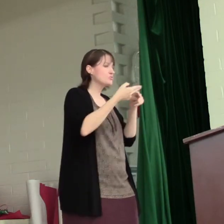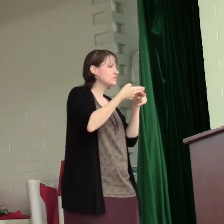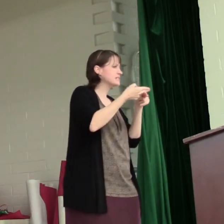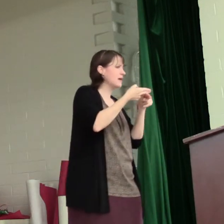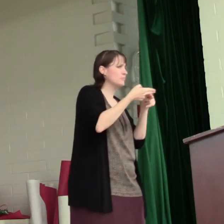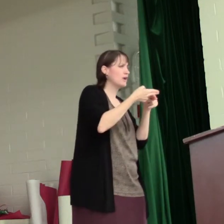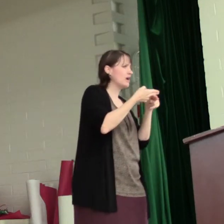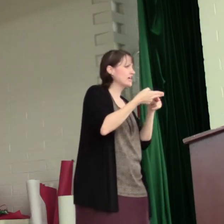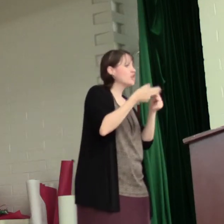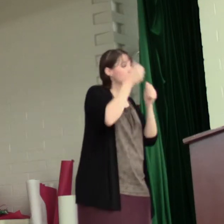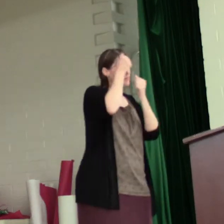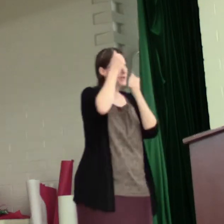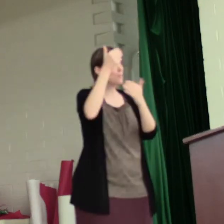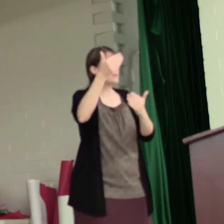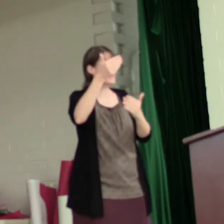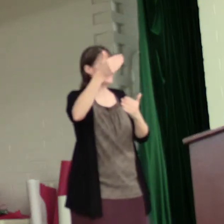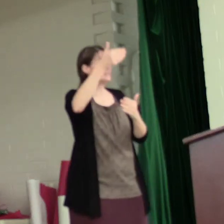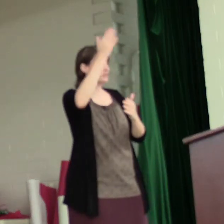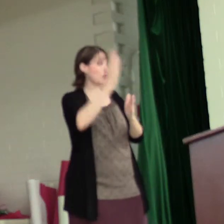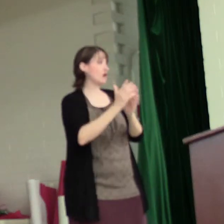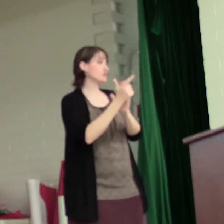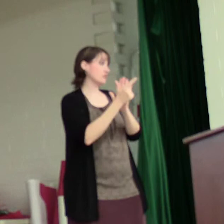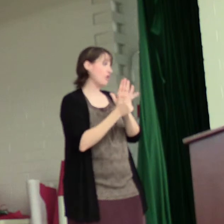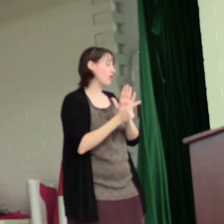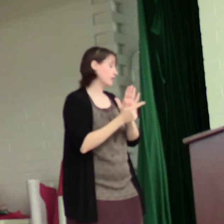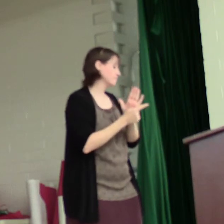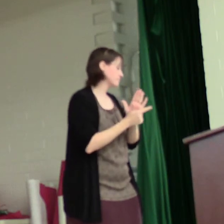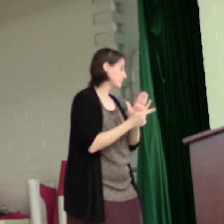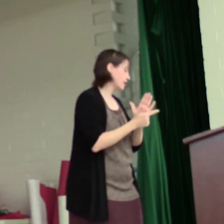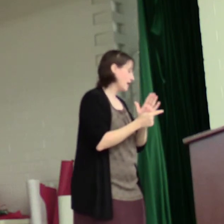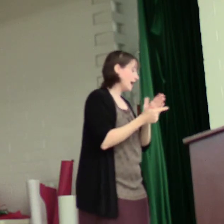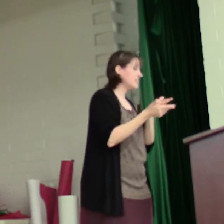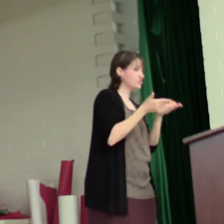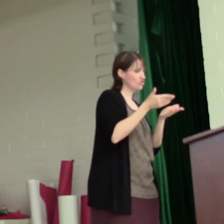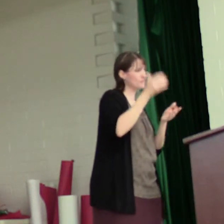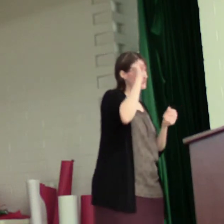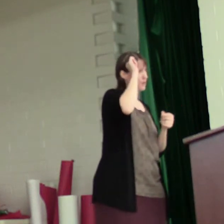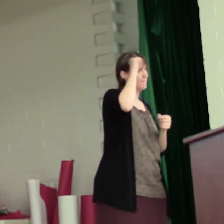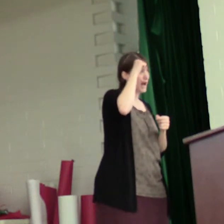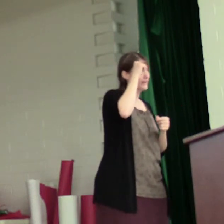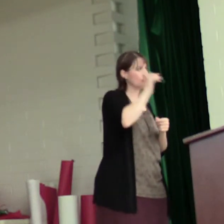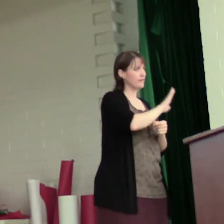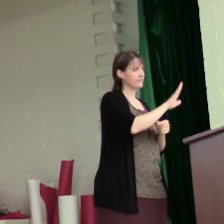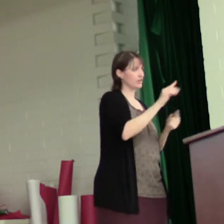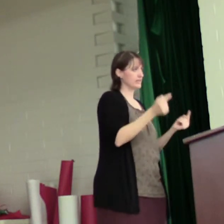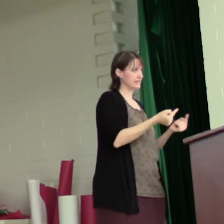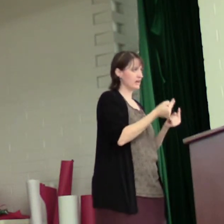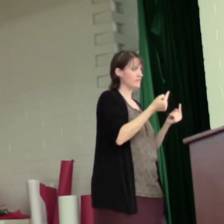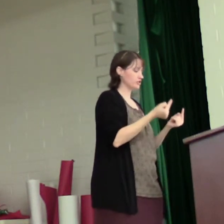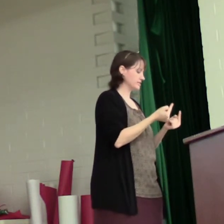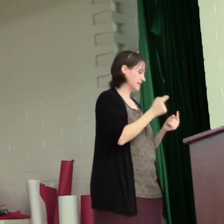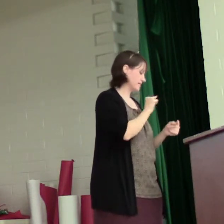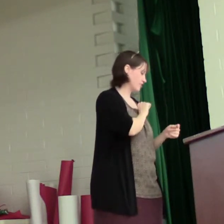was temporary to be obedient to God's law. And it served as a reminder of their sin and their